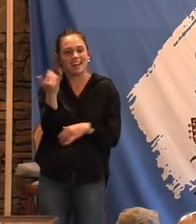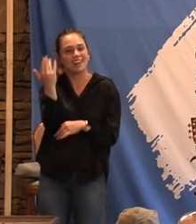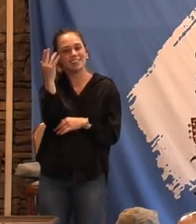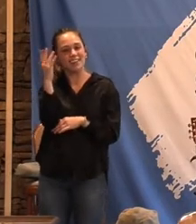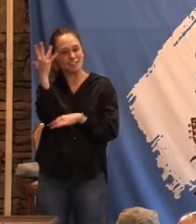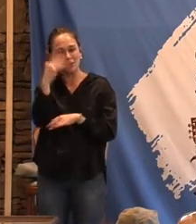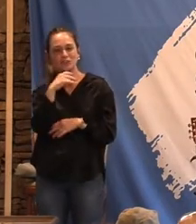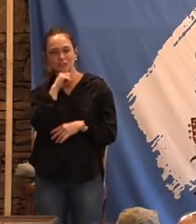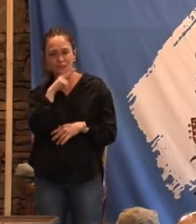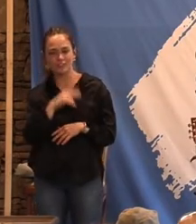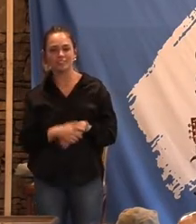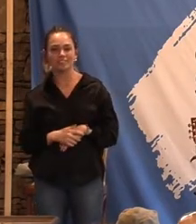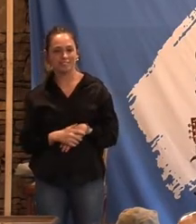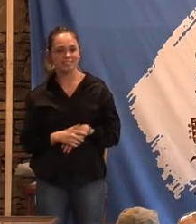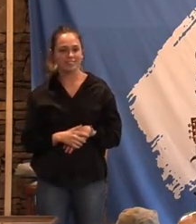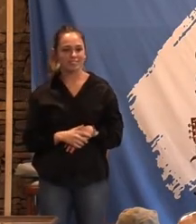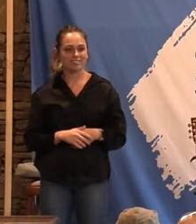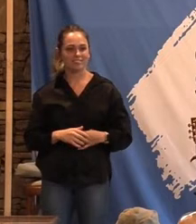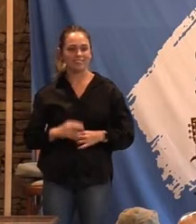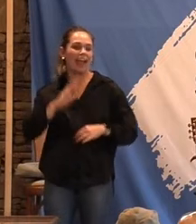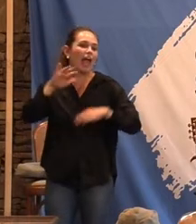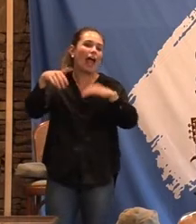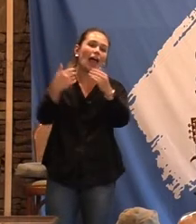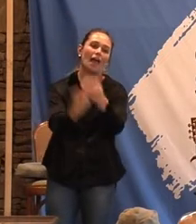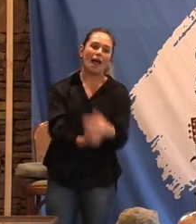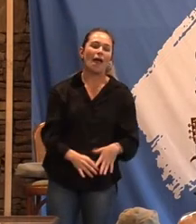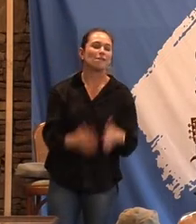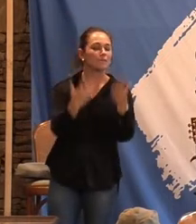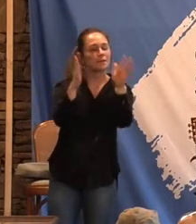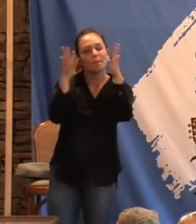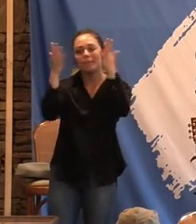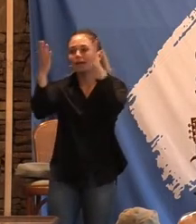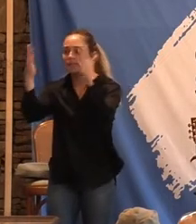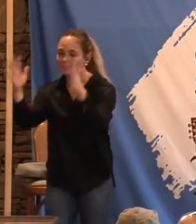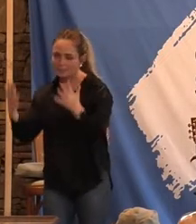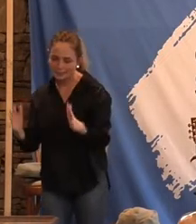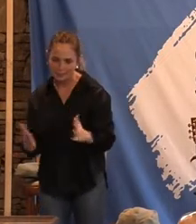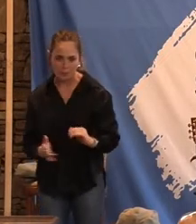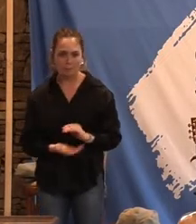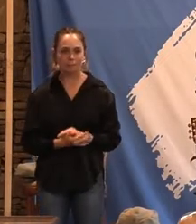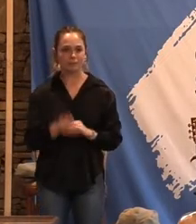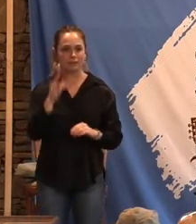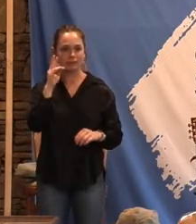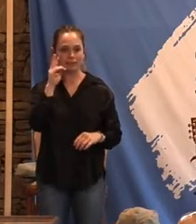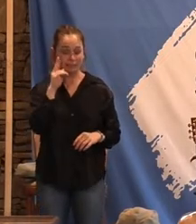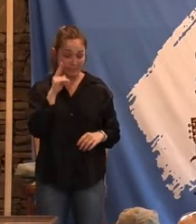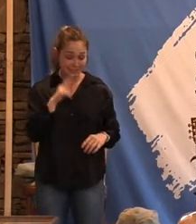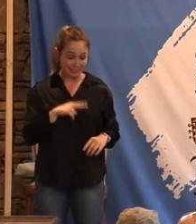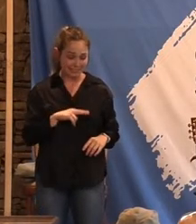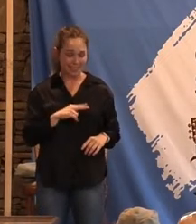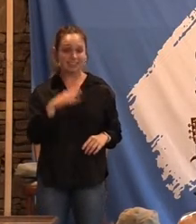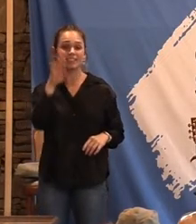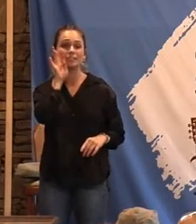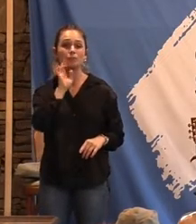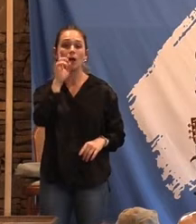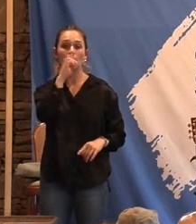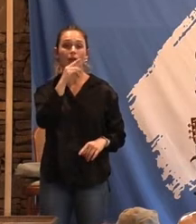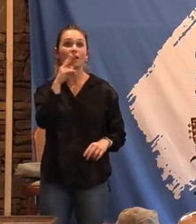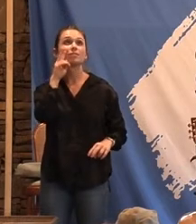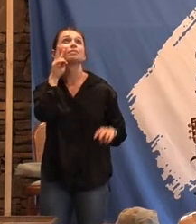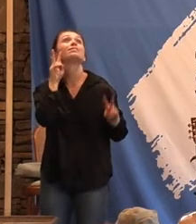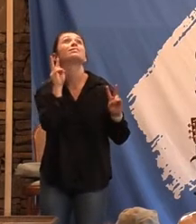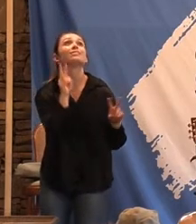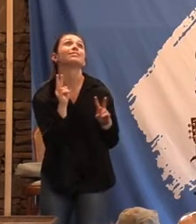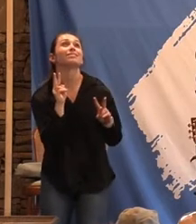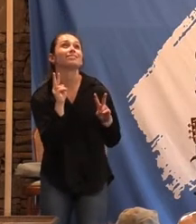frog. And everybody clapped. And I looked down into these big brown eyes and his head